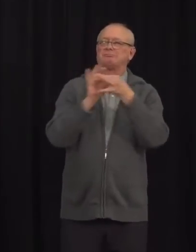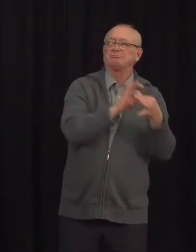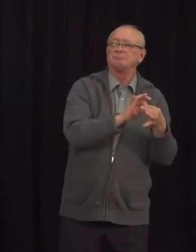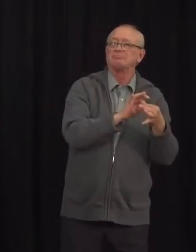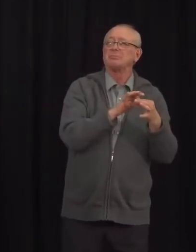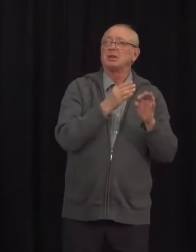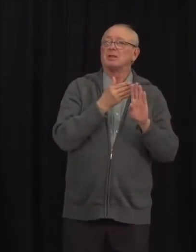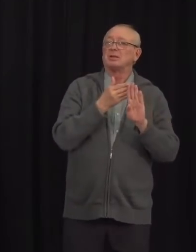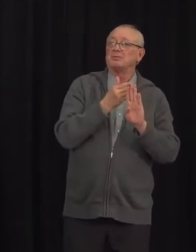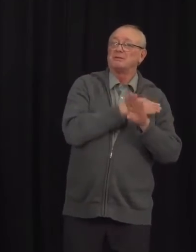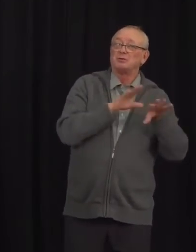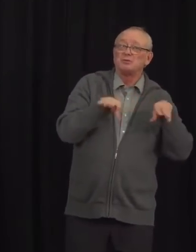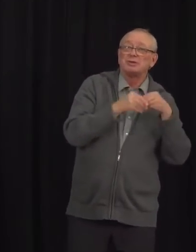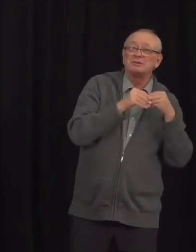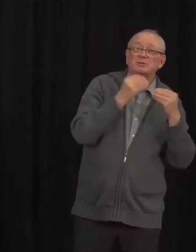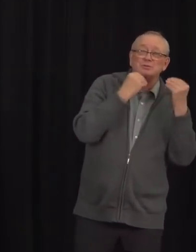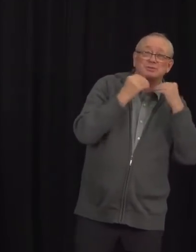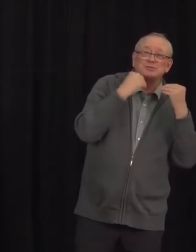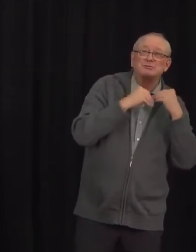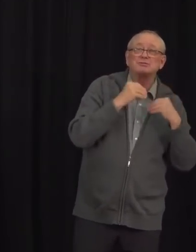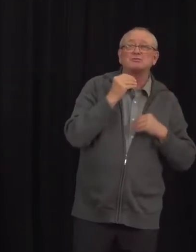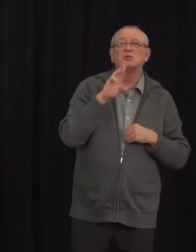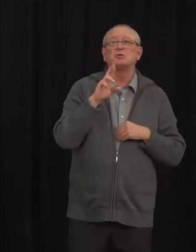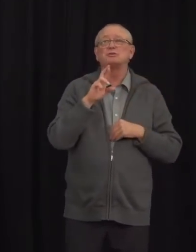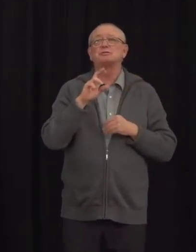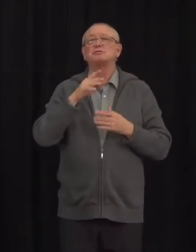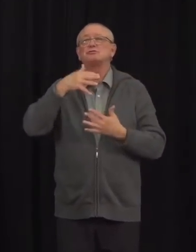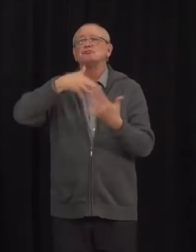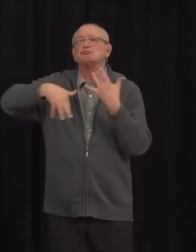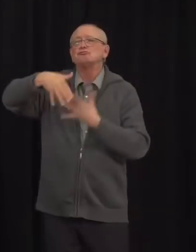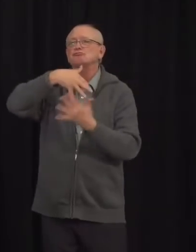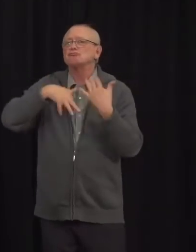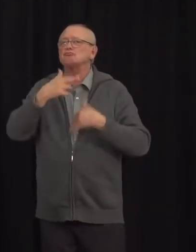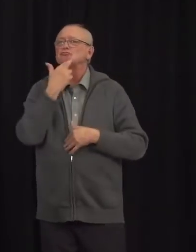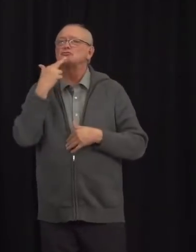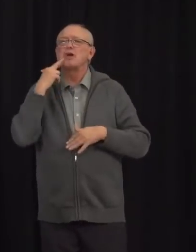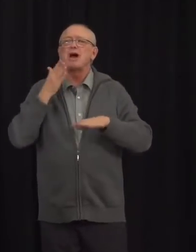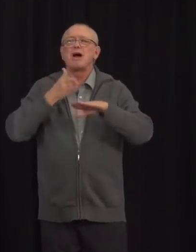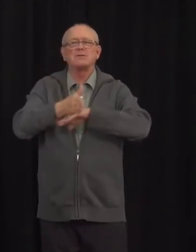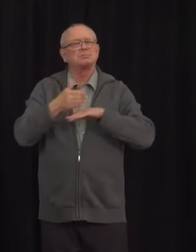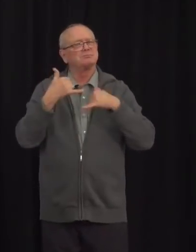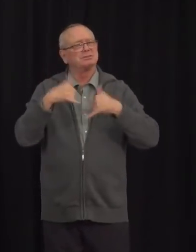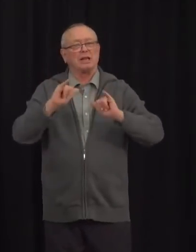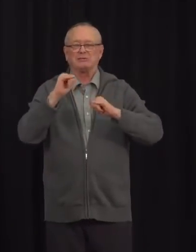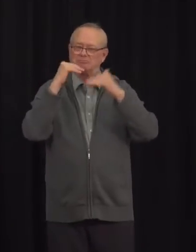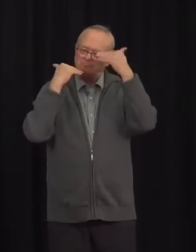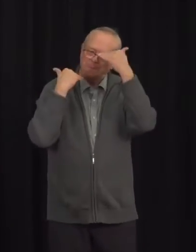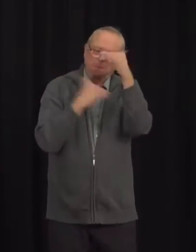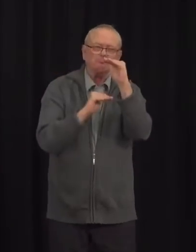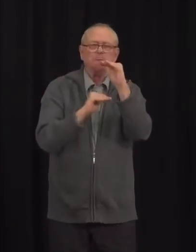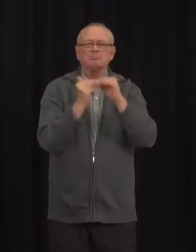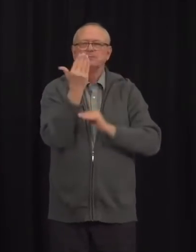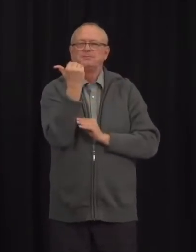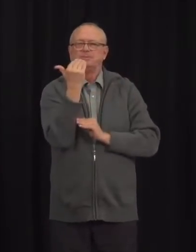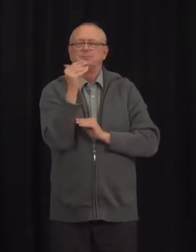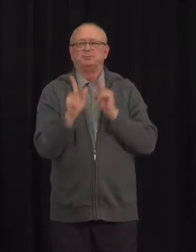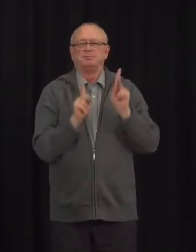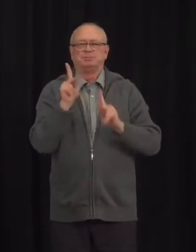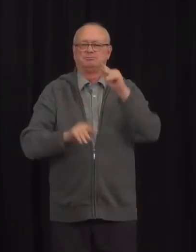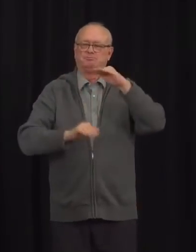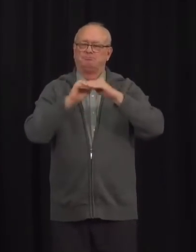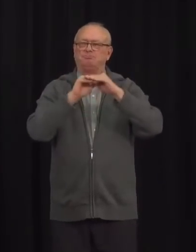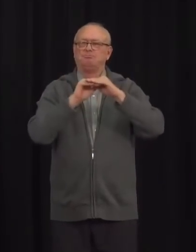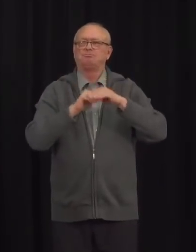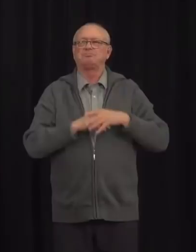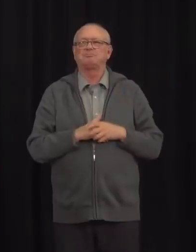wedding receptions or a social event at a restaurant or another site. We are following the evidence and